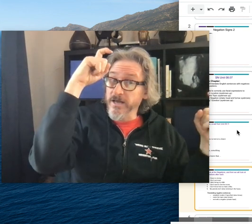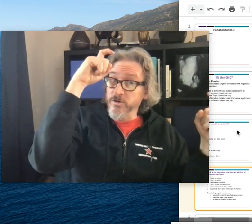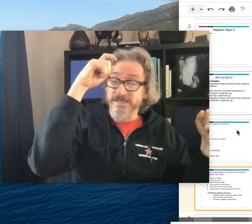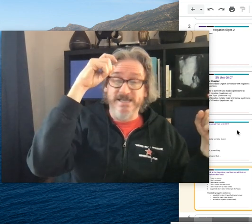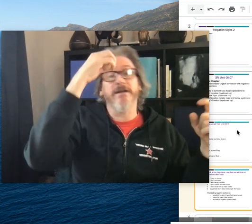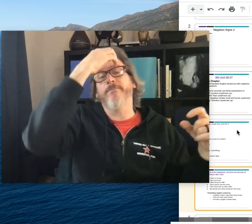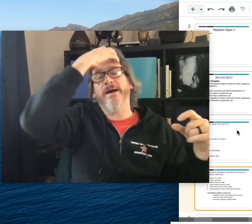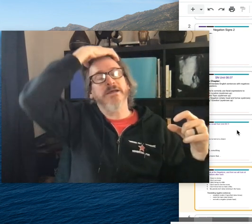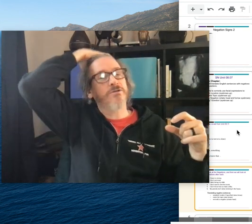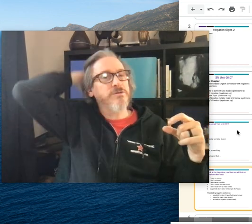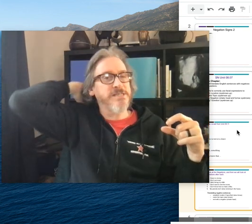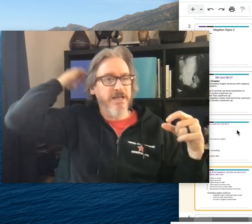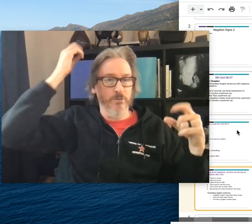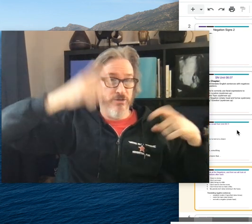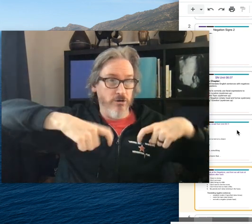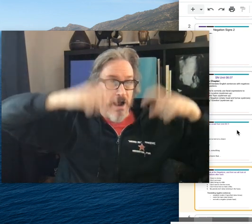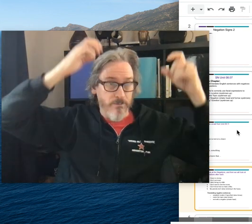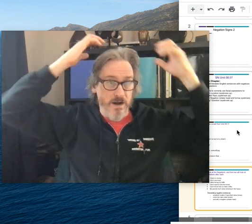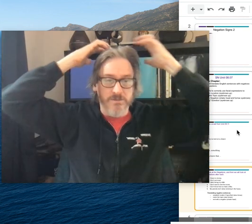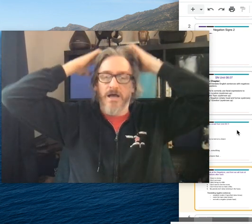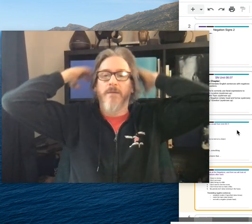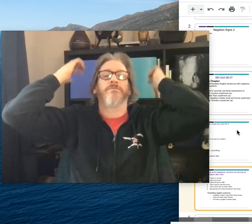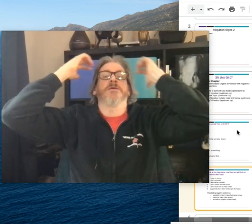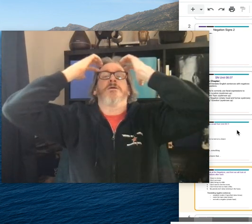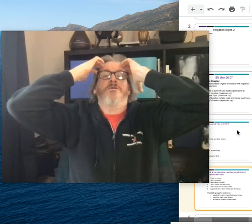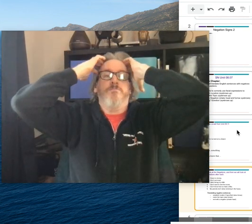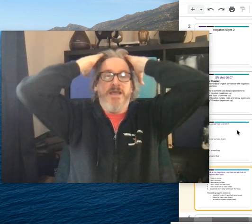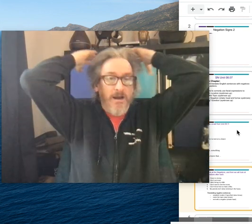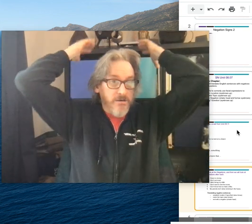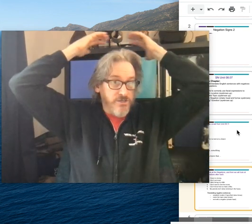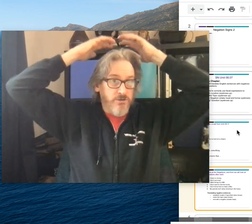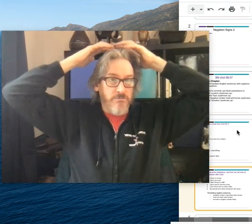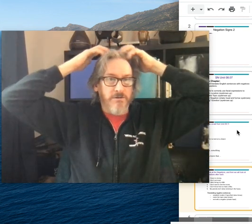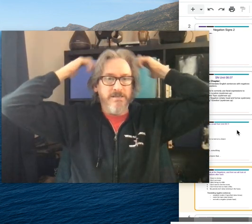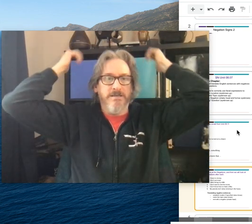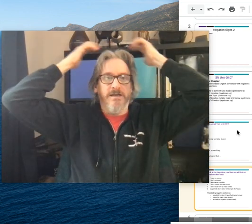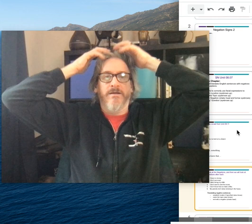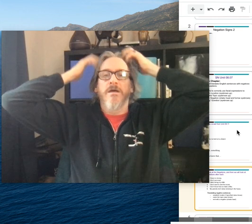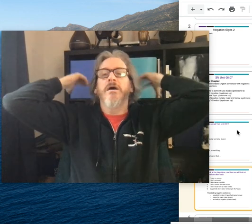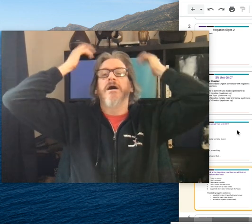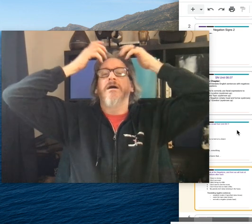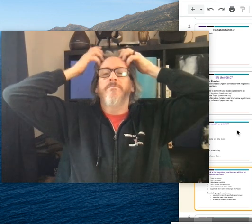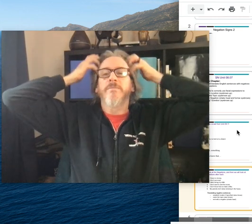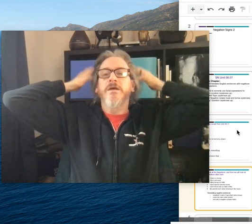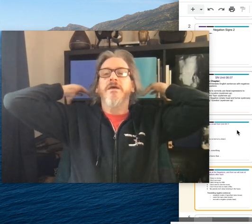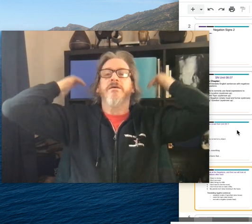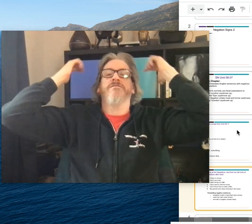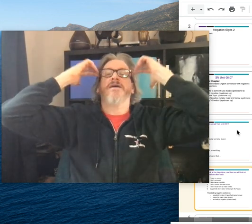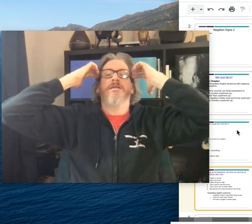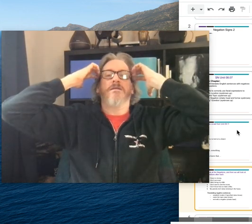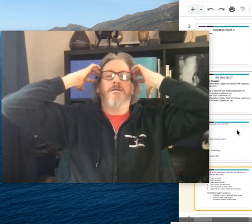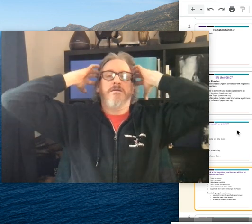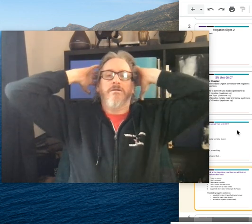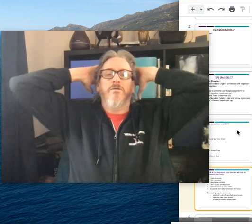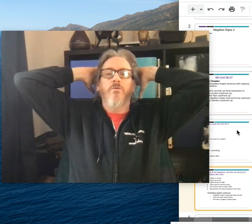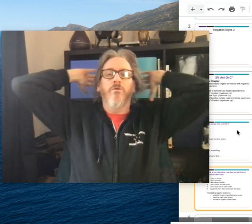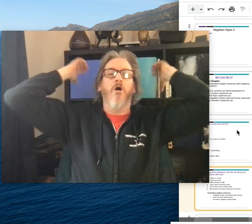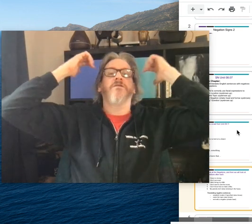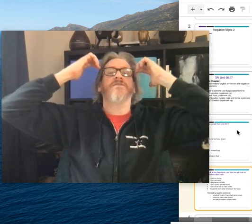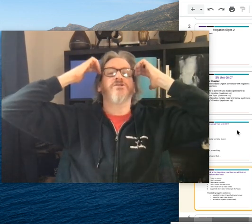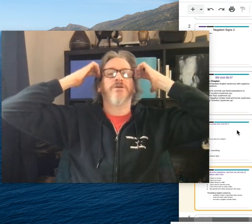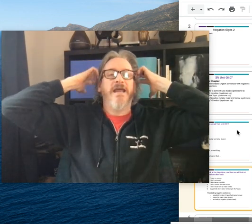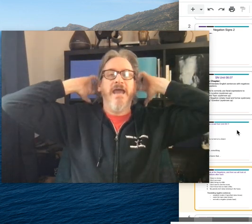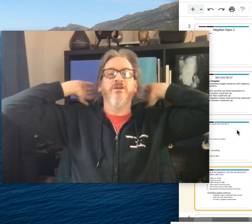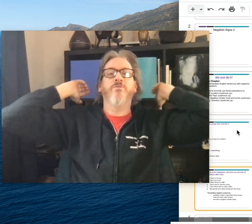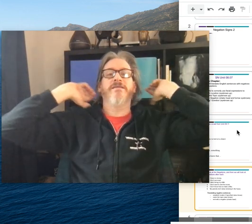remember, you set it up by introducing it with your eyebrows up. My hair is crazy today. Then